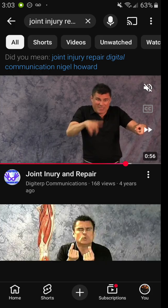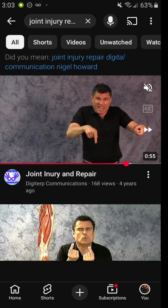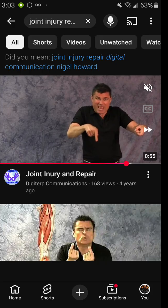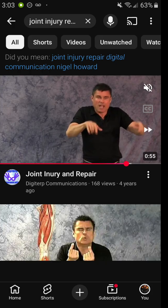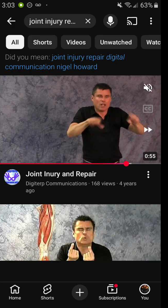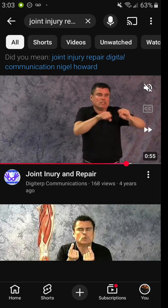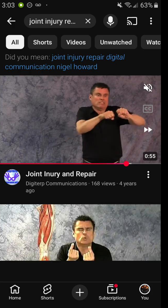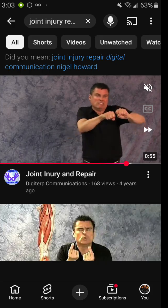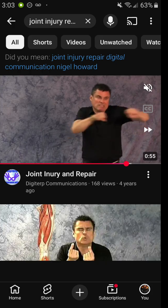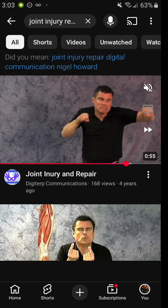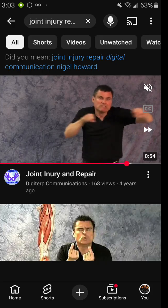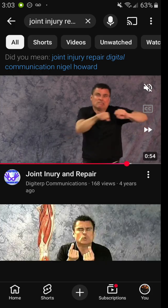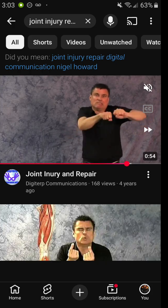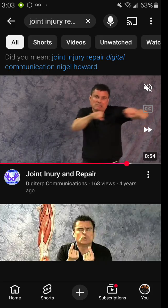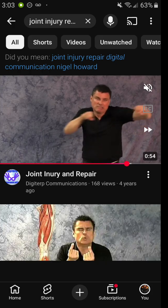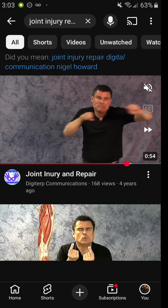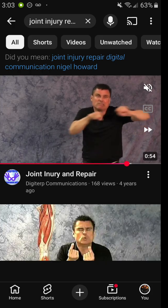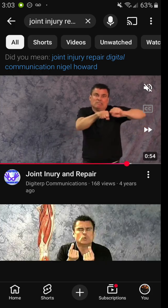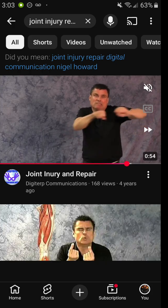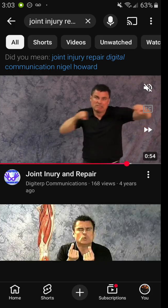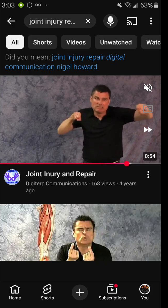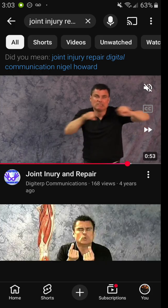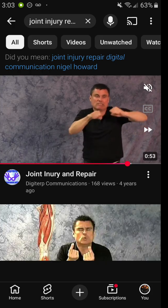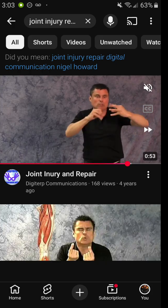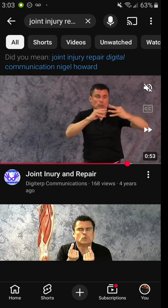inspirational